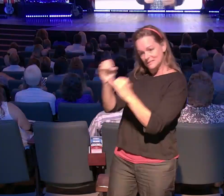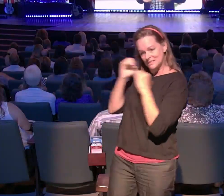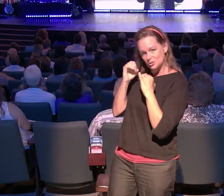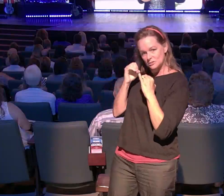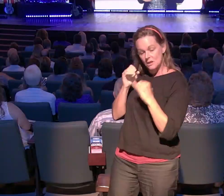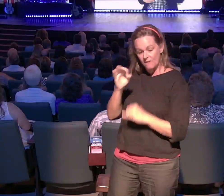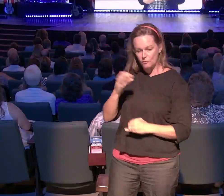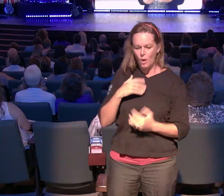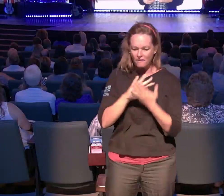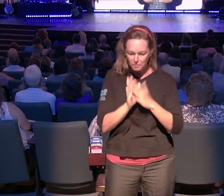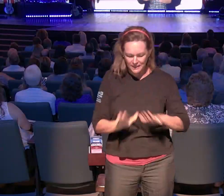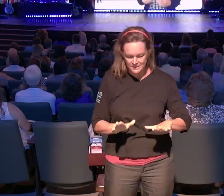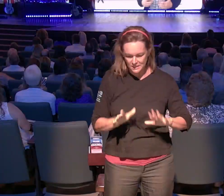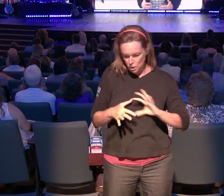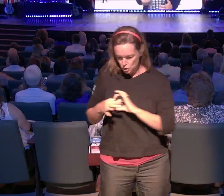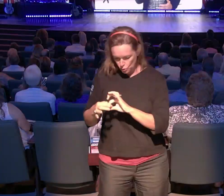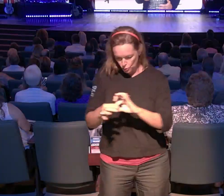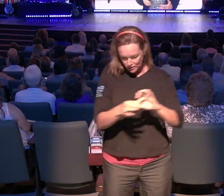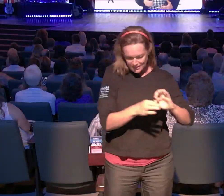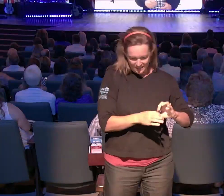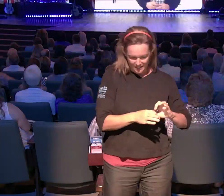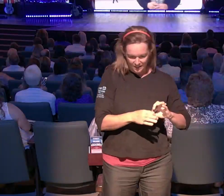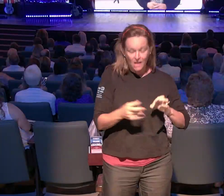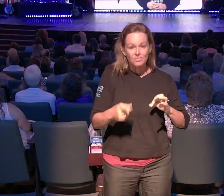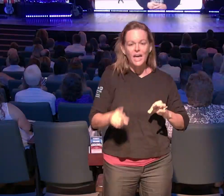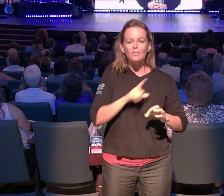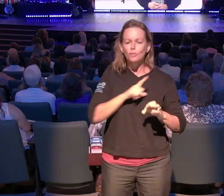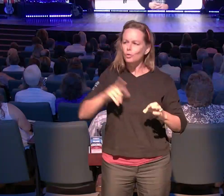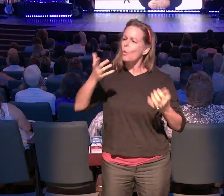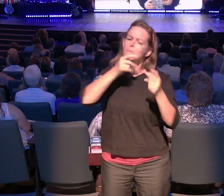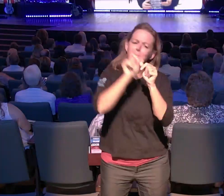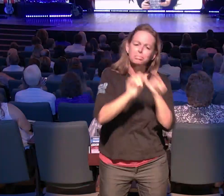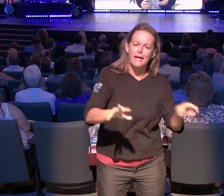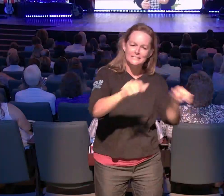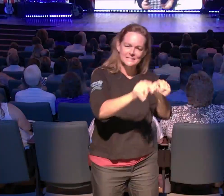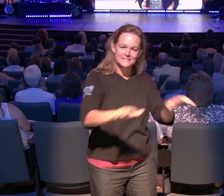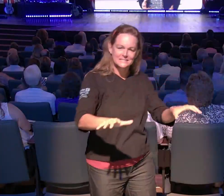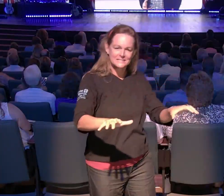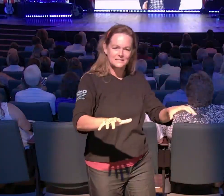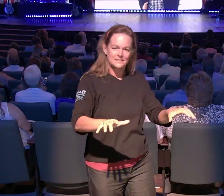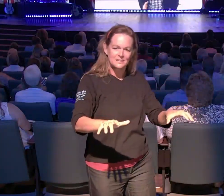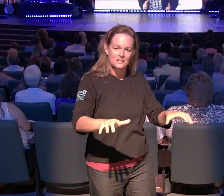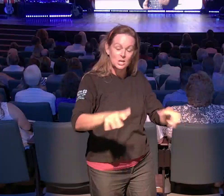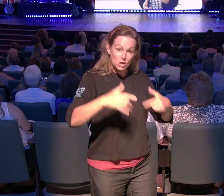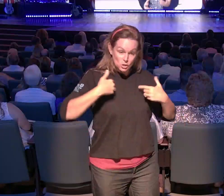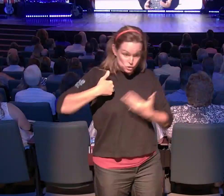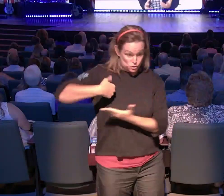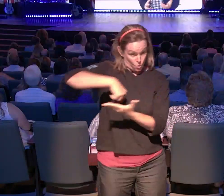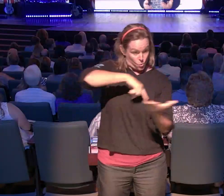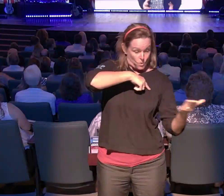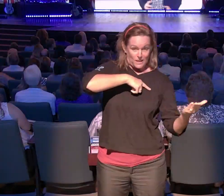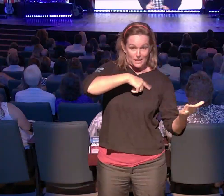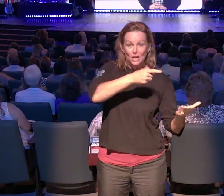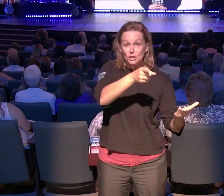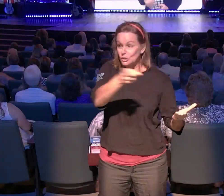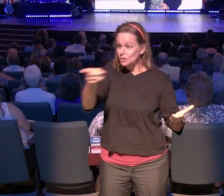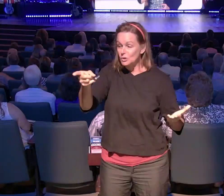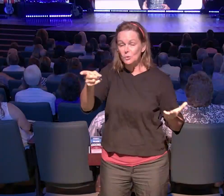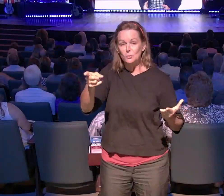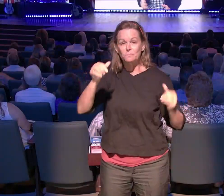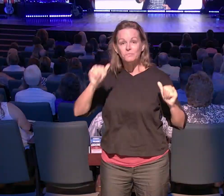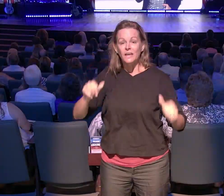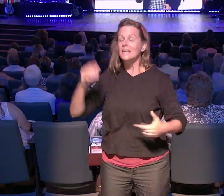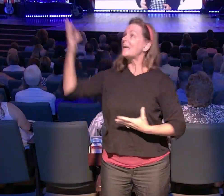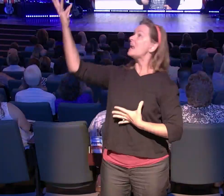peace between brothers and sisters, there the Lord commands His blessing. You can actually usher in the blessings of God over our nation